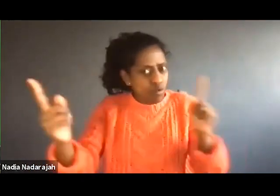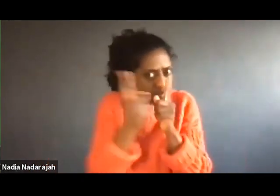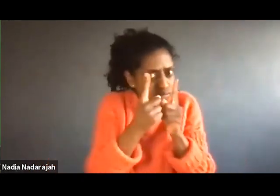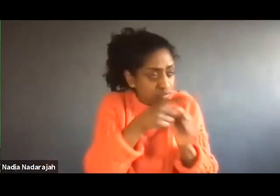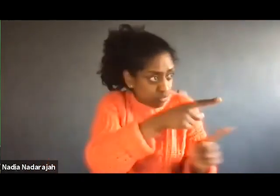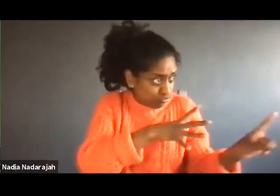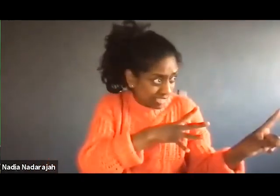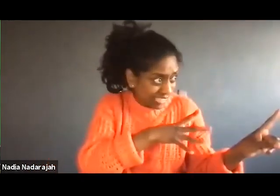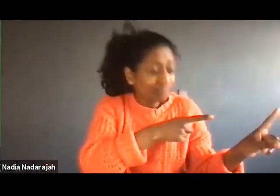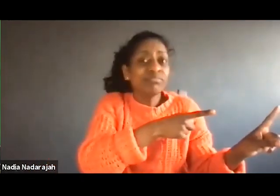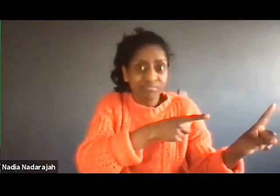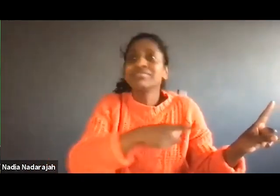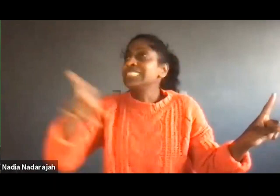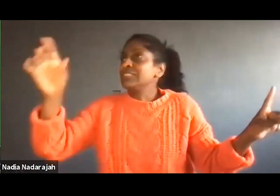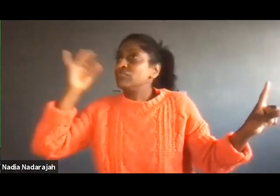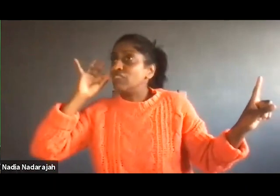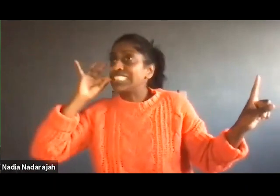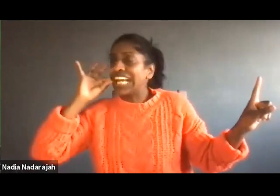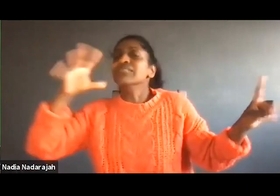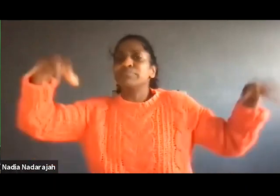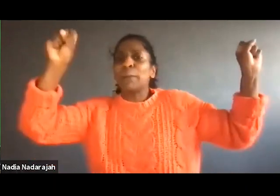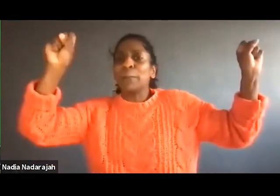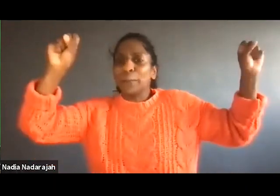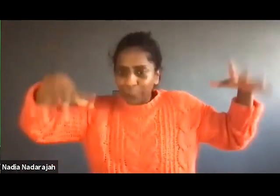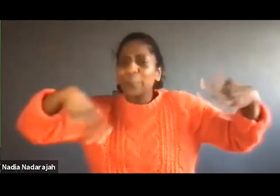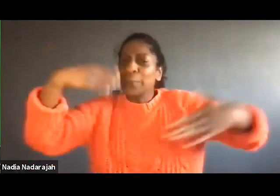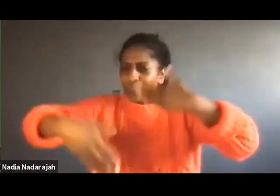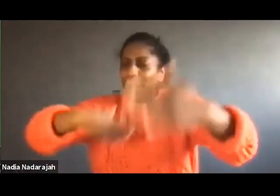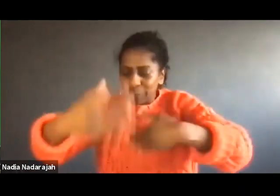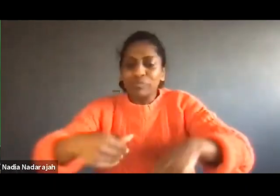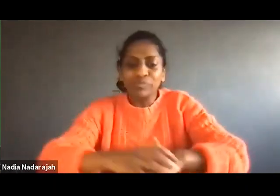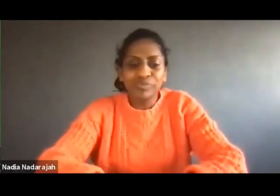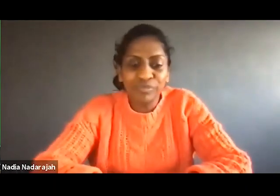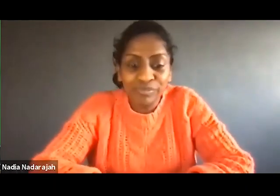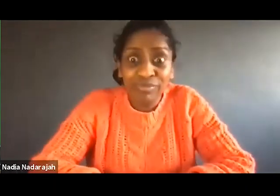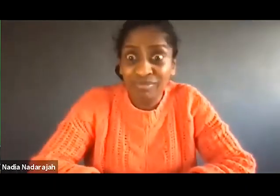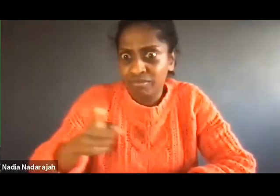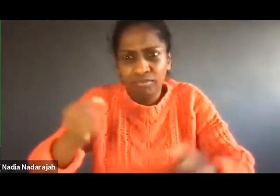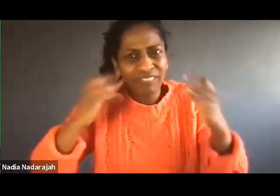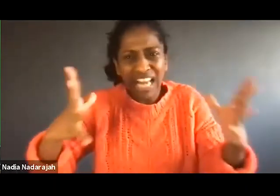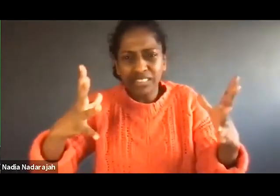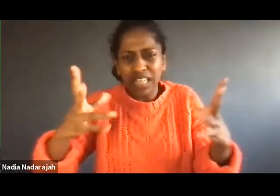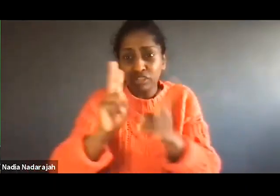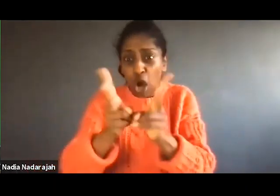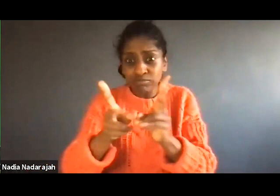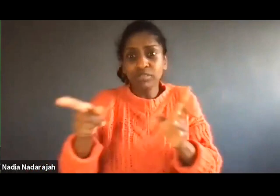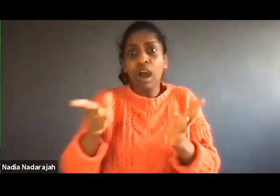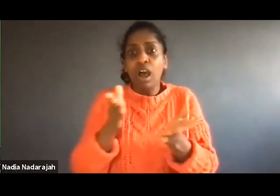and actors, because we're having to look all day long, obviously, and be switched on. So it's not